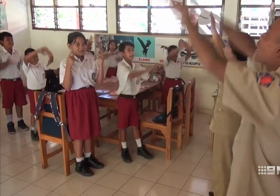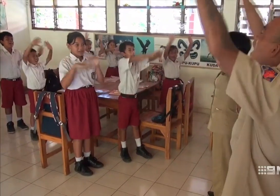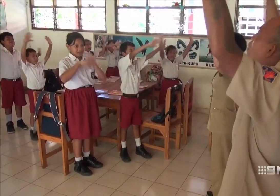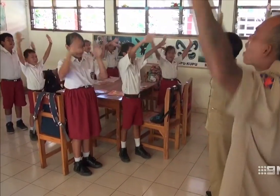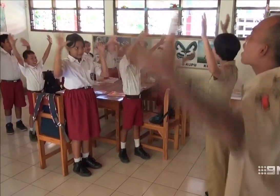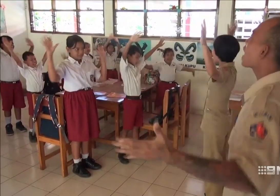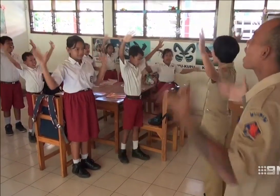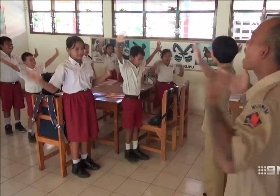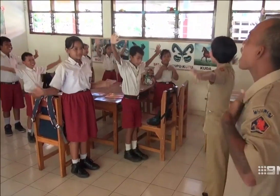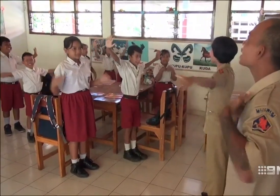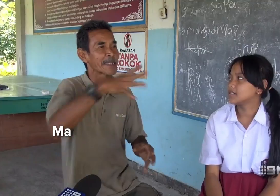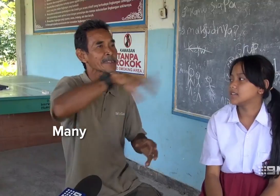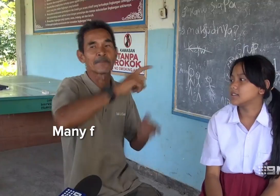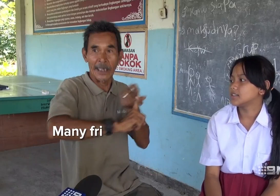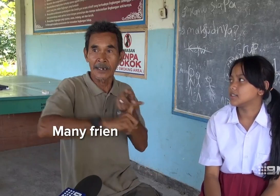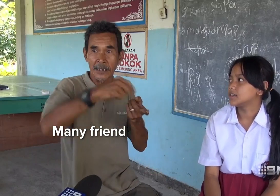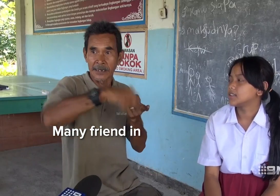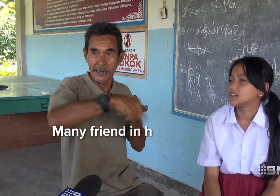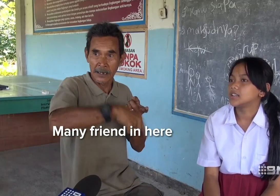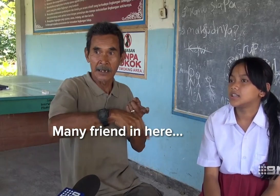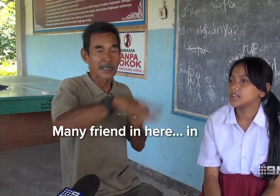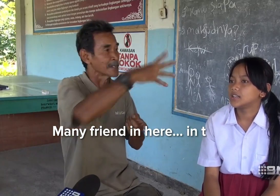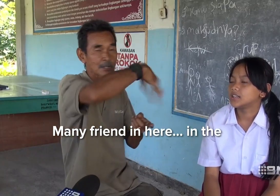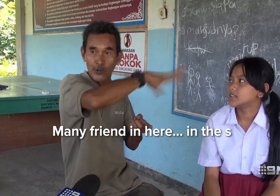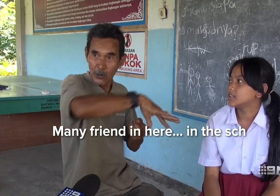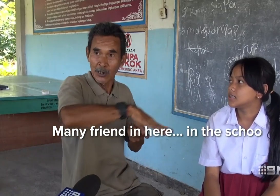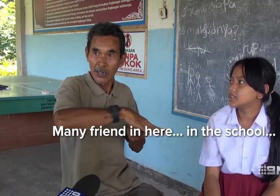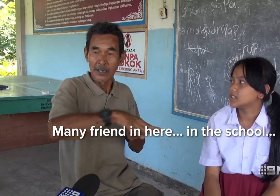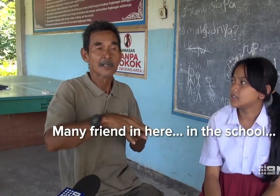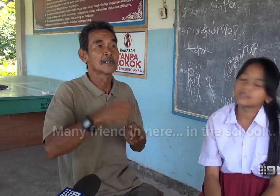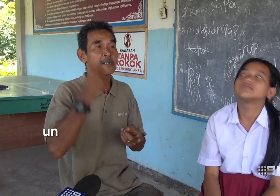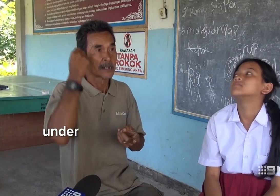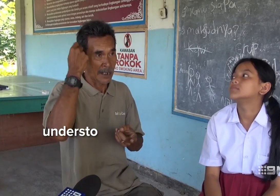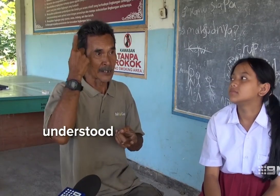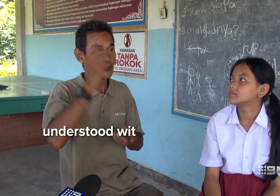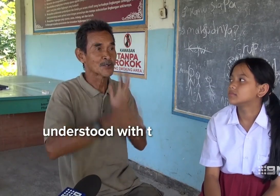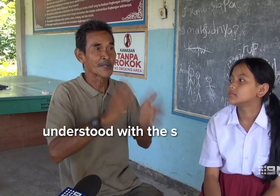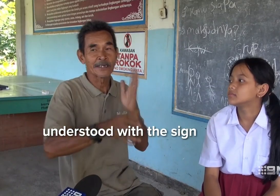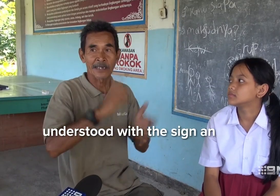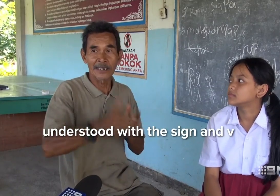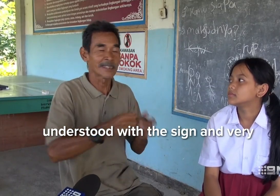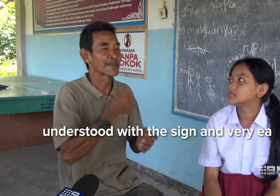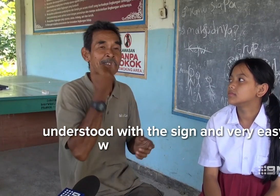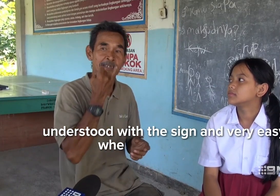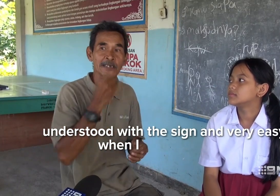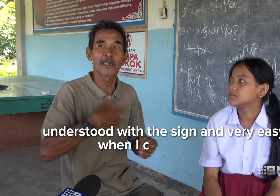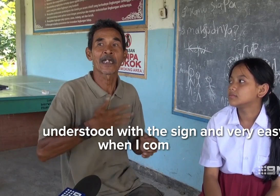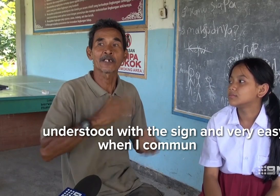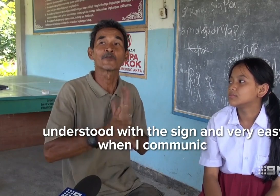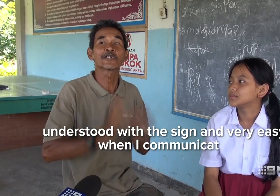spoken and signed. Many friends in here in the school understood with the sign and very easy when I